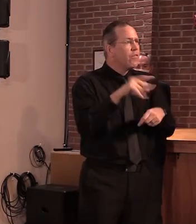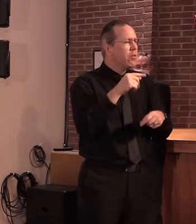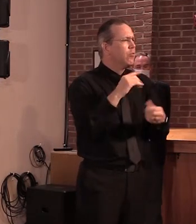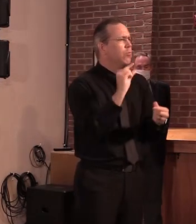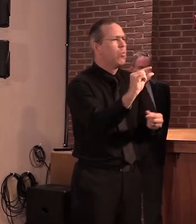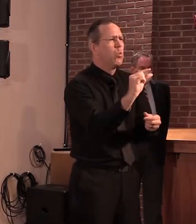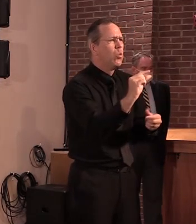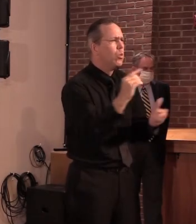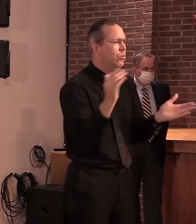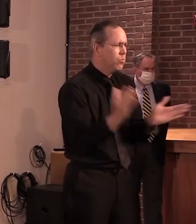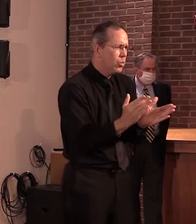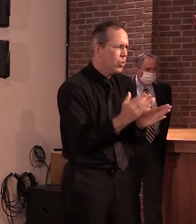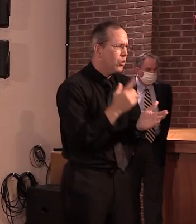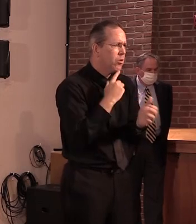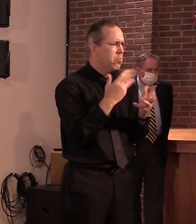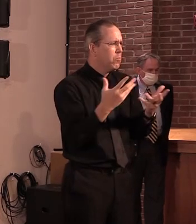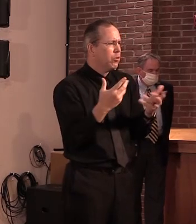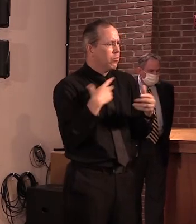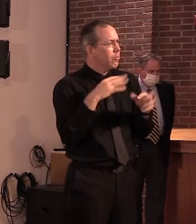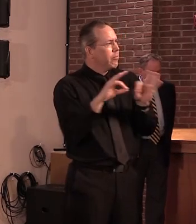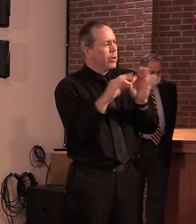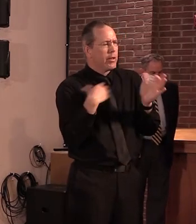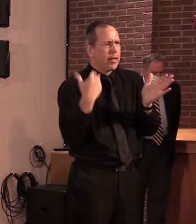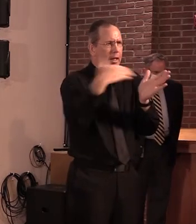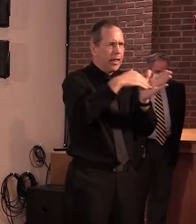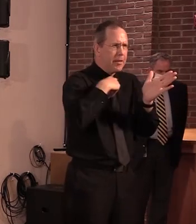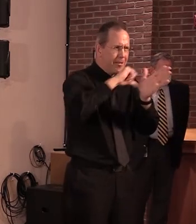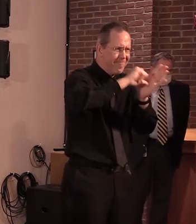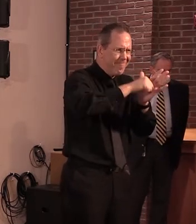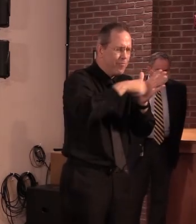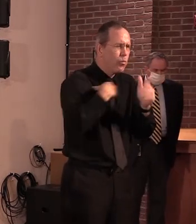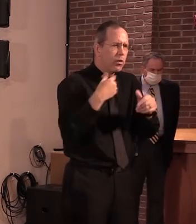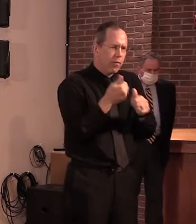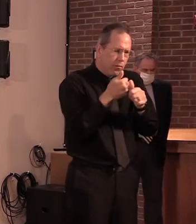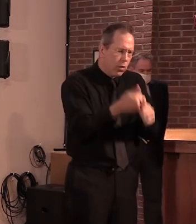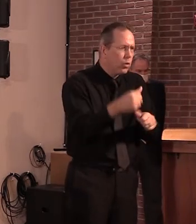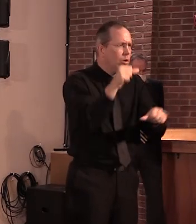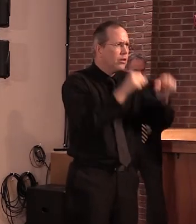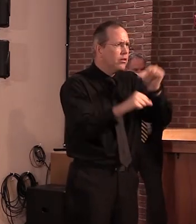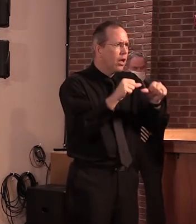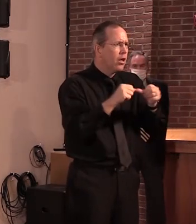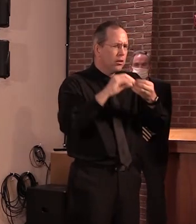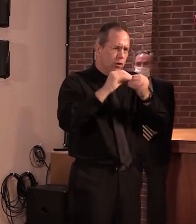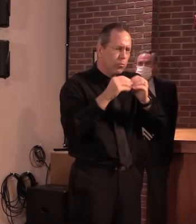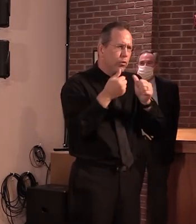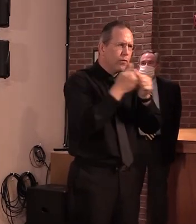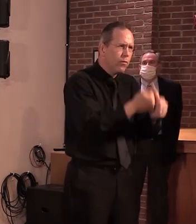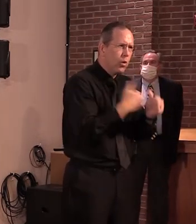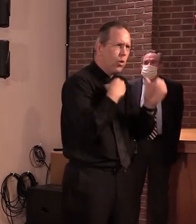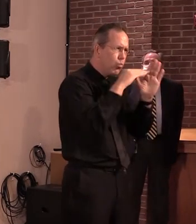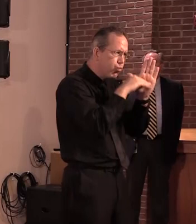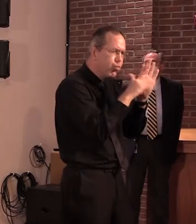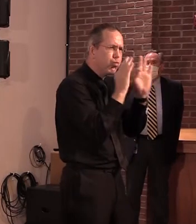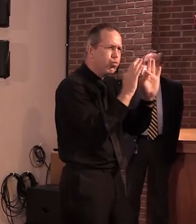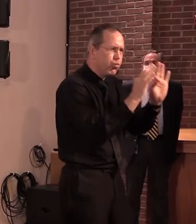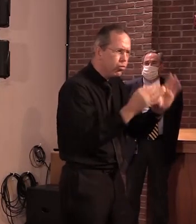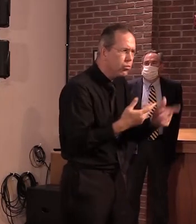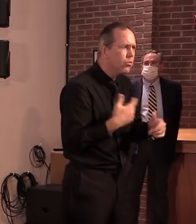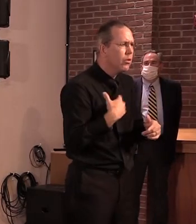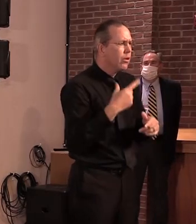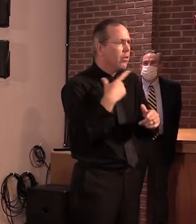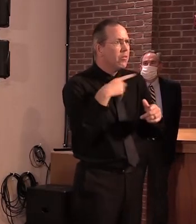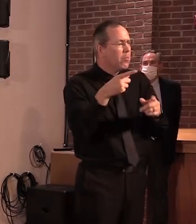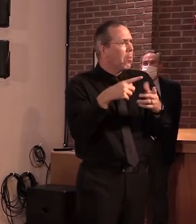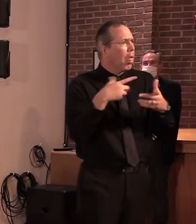us. I would ask Vermonters to take their gaze off the national scene and instead look towards our